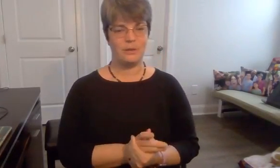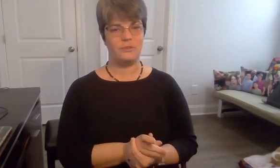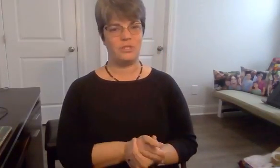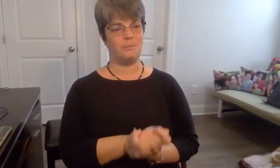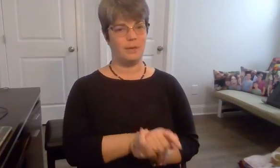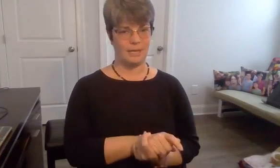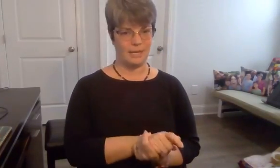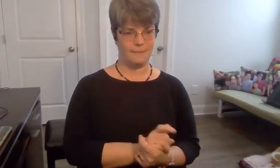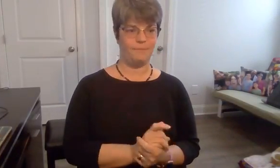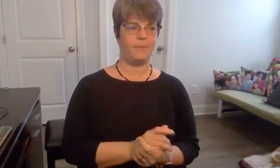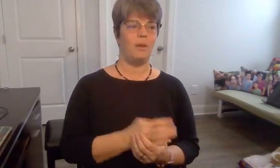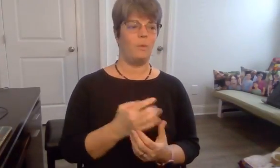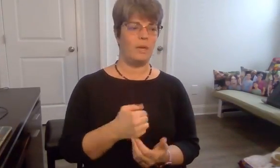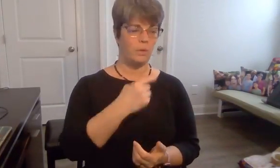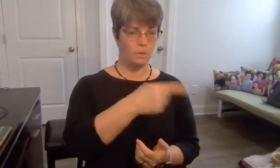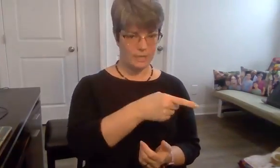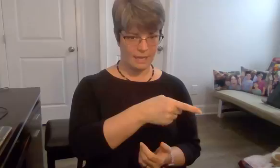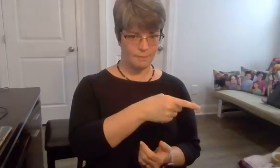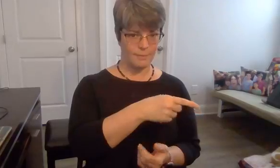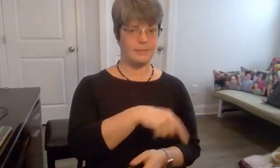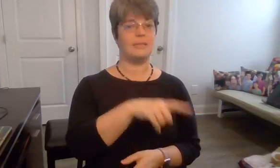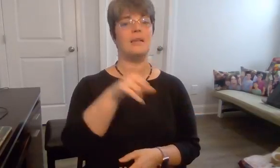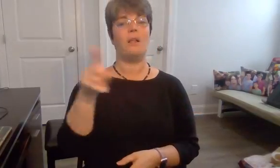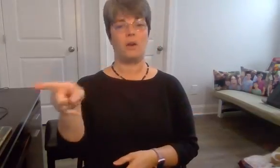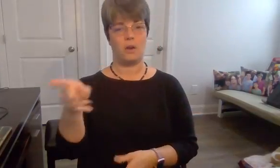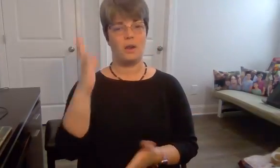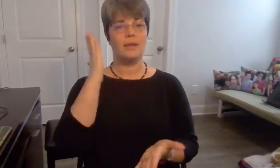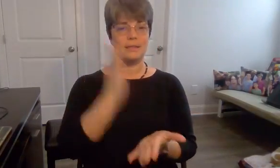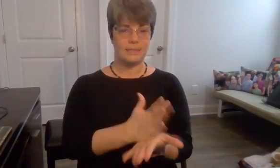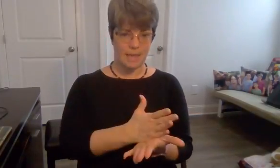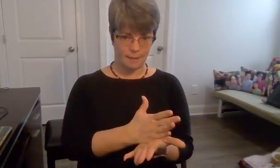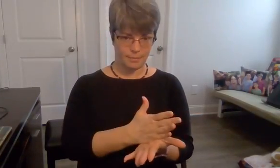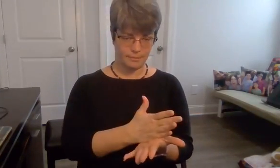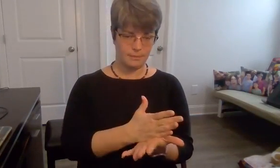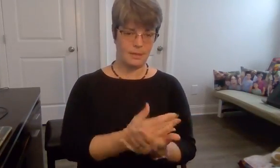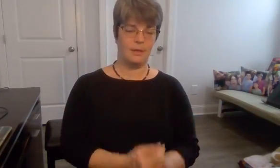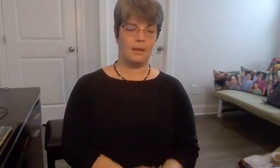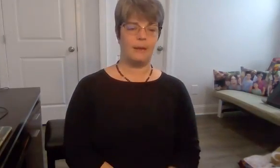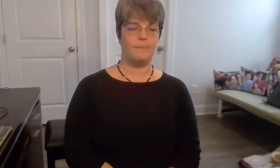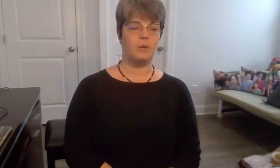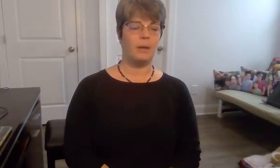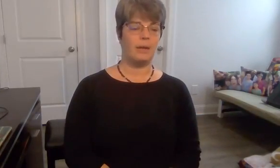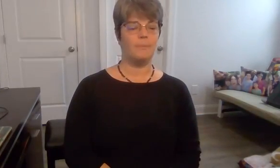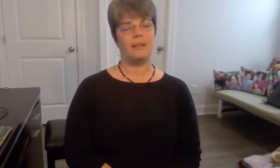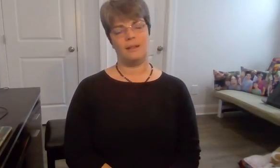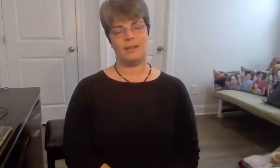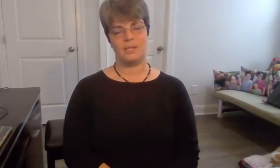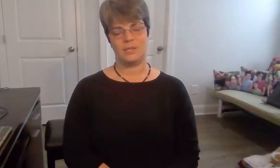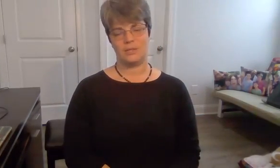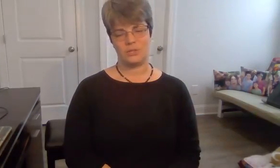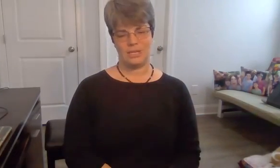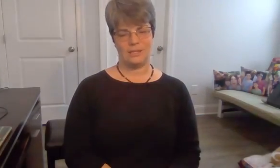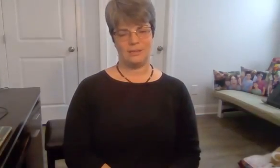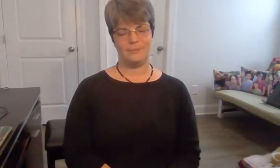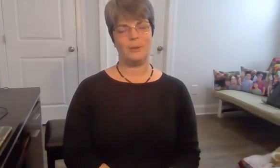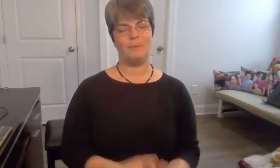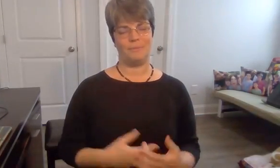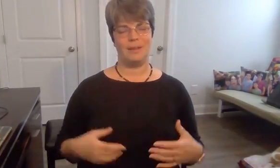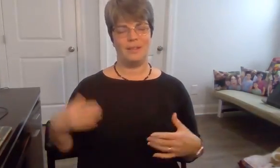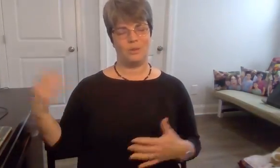she's bugging him, we told him to tell her stop. So my littlest also, the